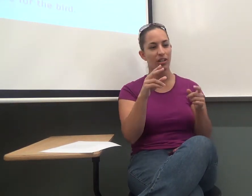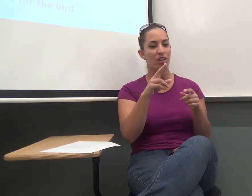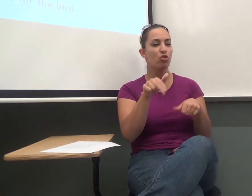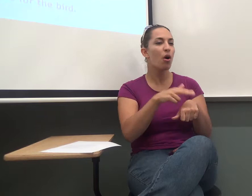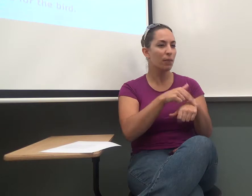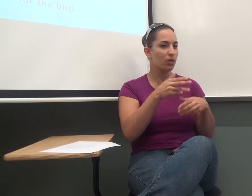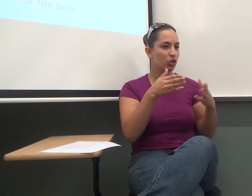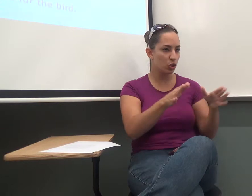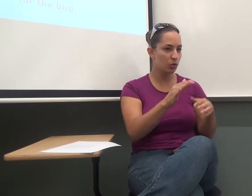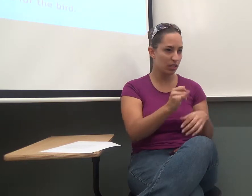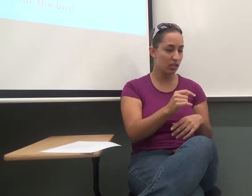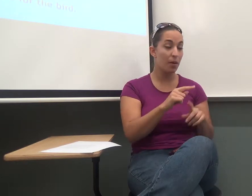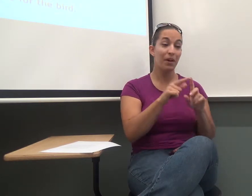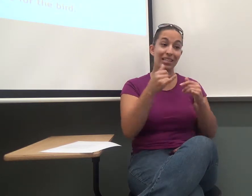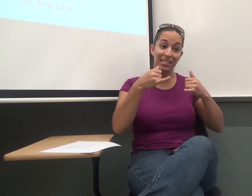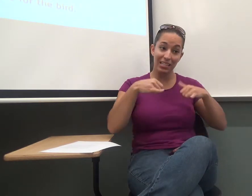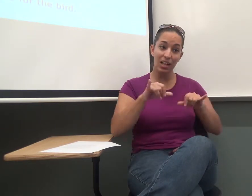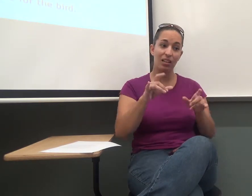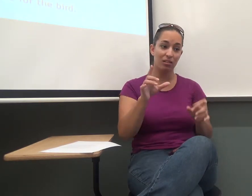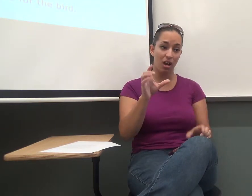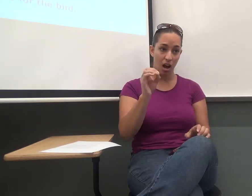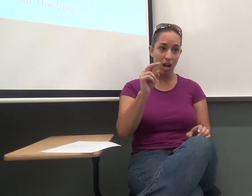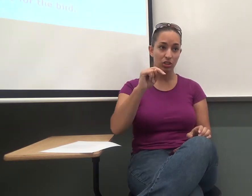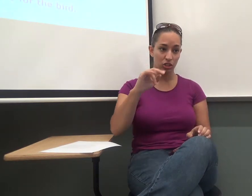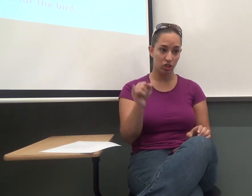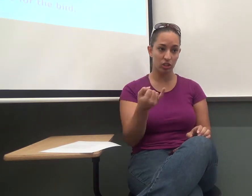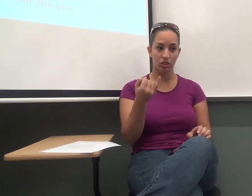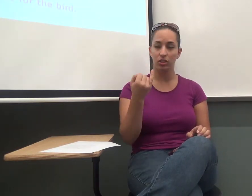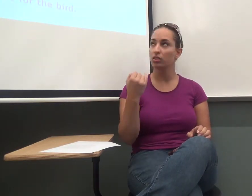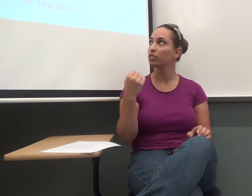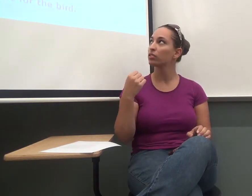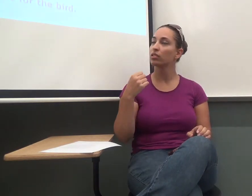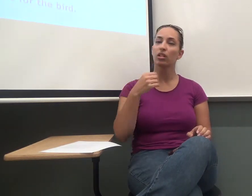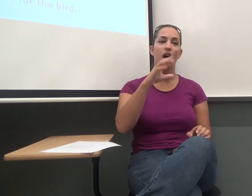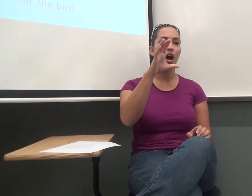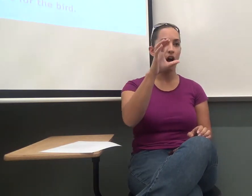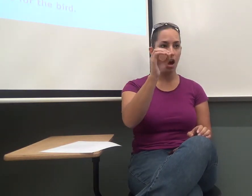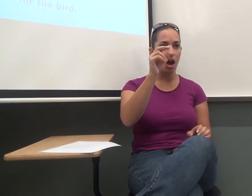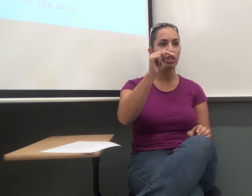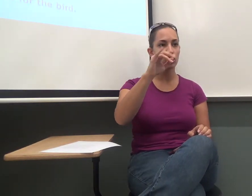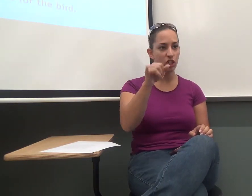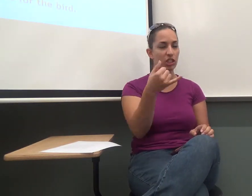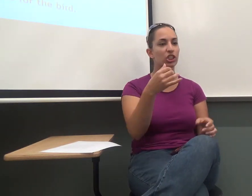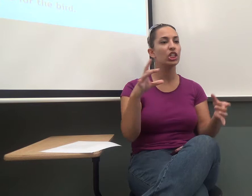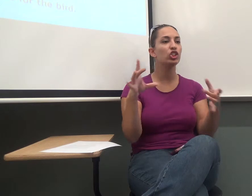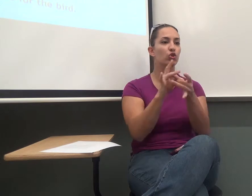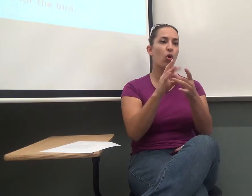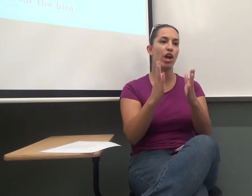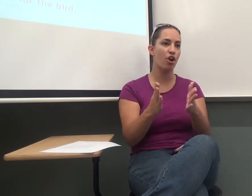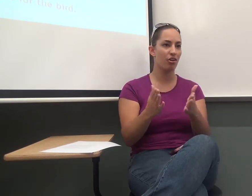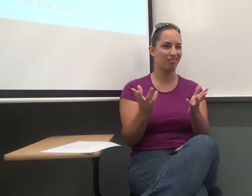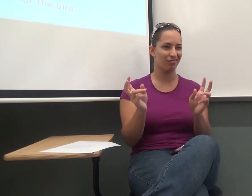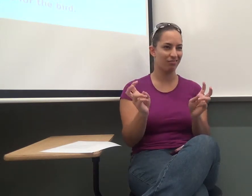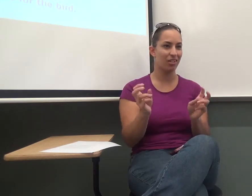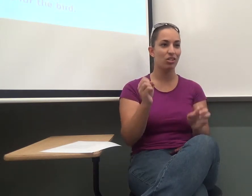We know that that word is a conjunction. A conjunction is a joiner, isn't it? It adds things, doesn't it? It puts things together. So we're just going to call it a